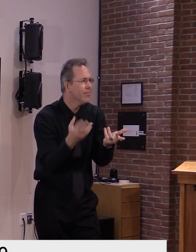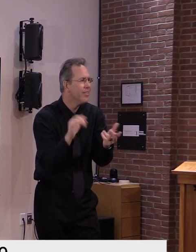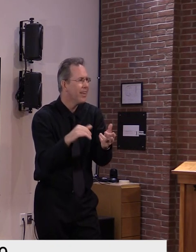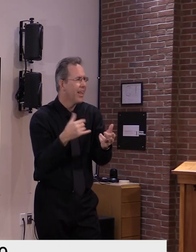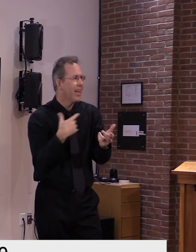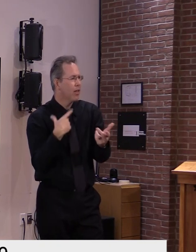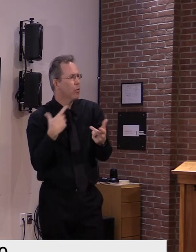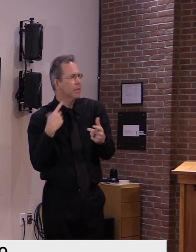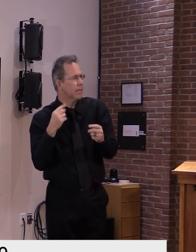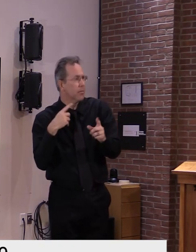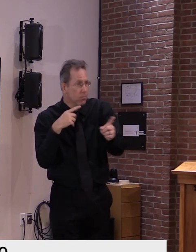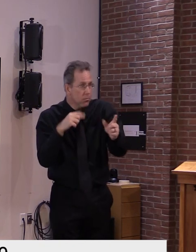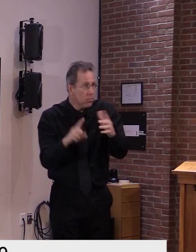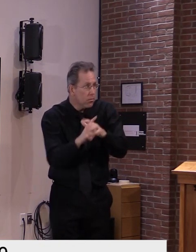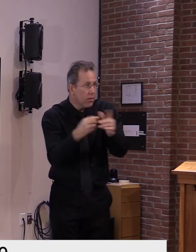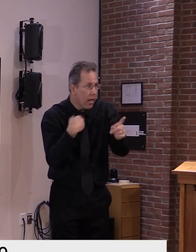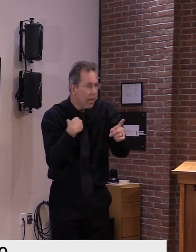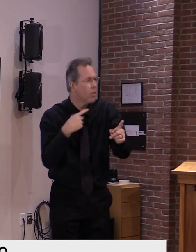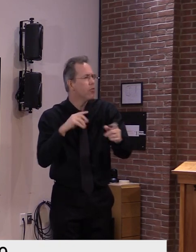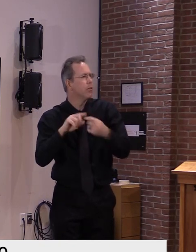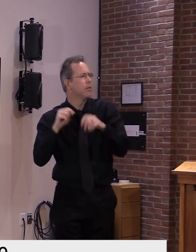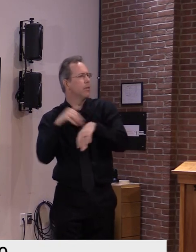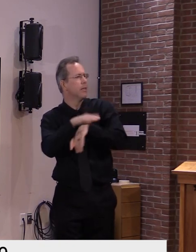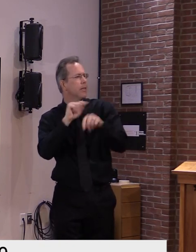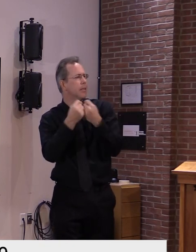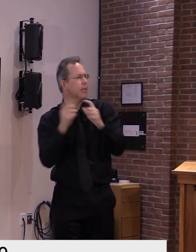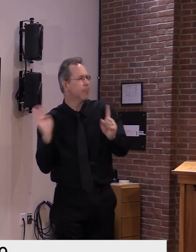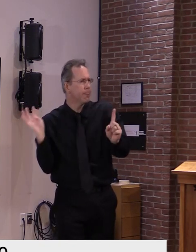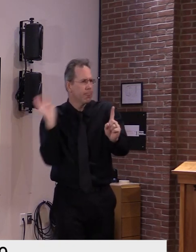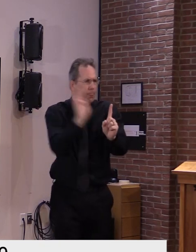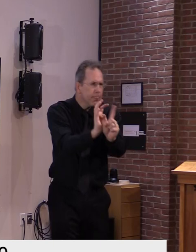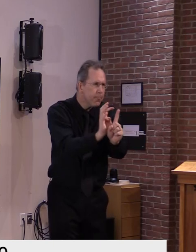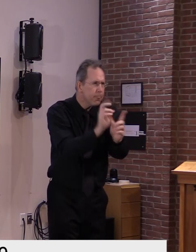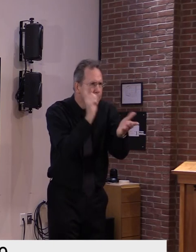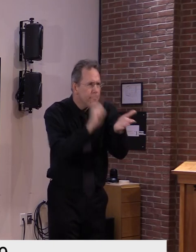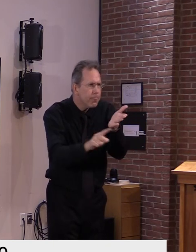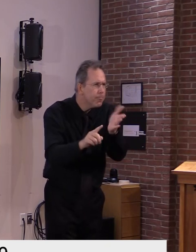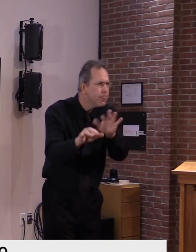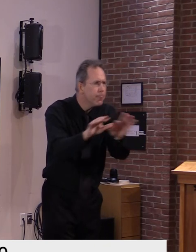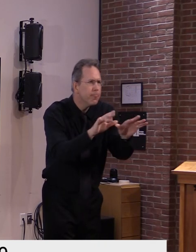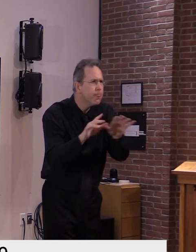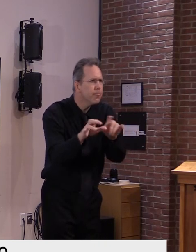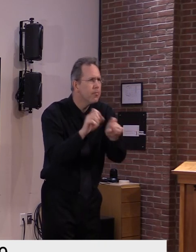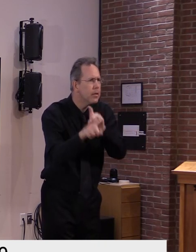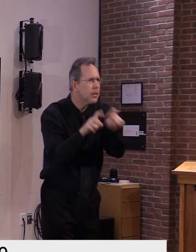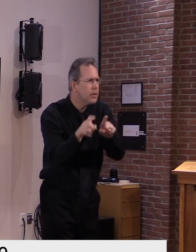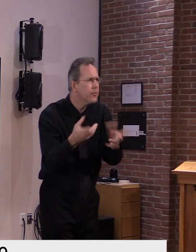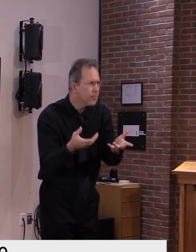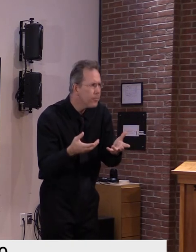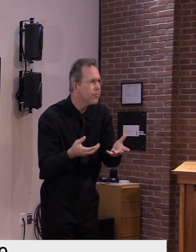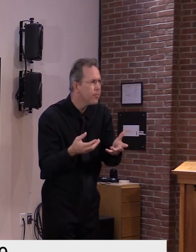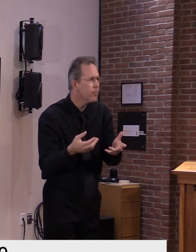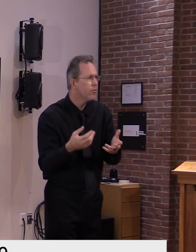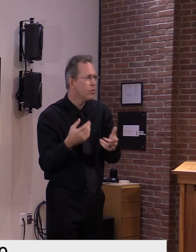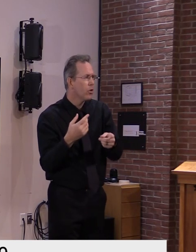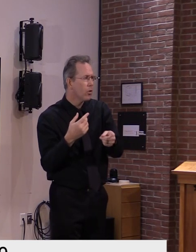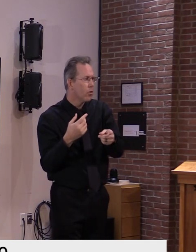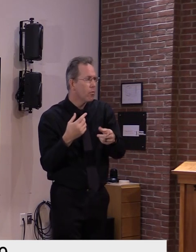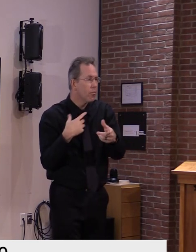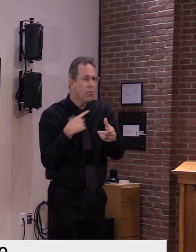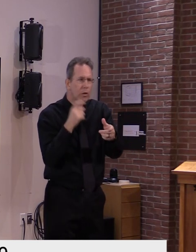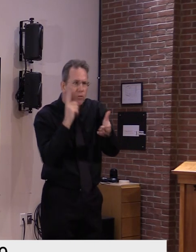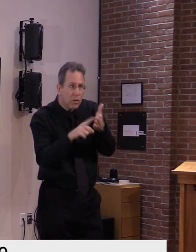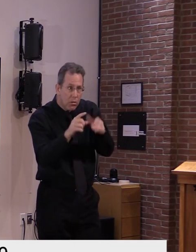outbreak in their facility. What types of things do they need and how can we help? In terms of staffing,